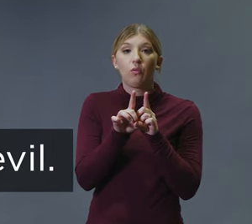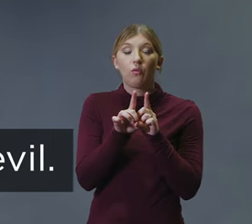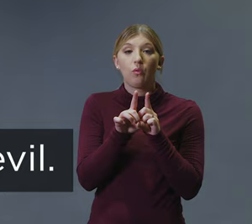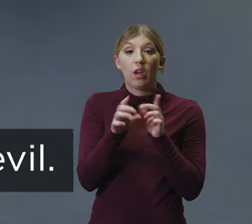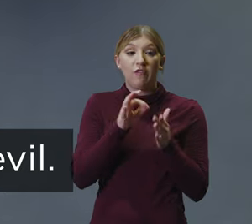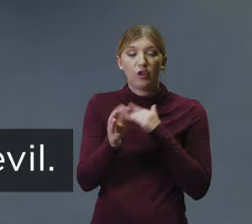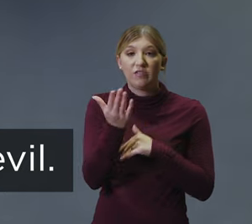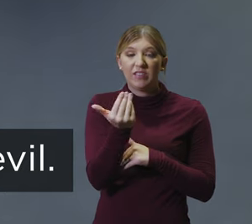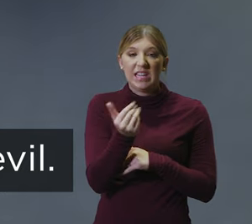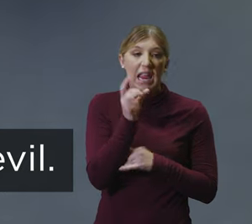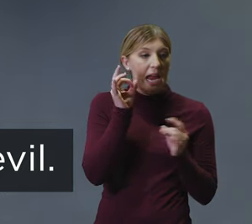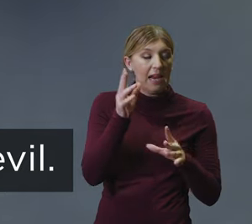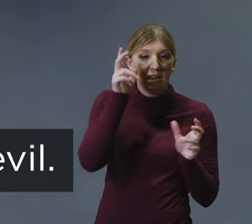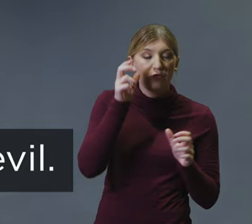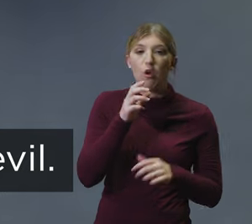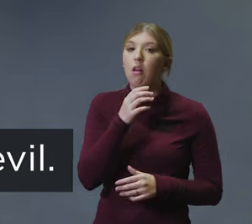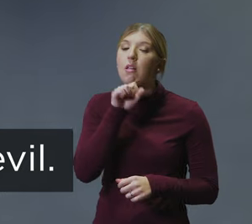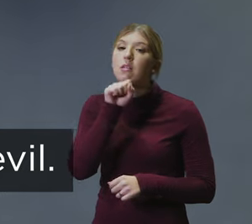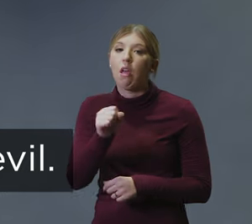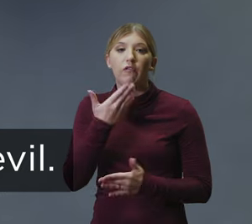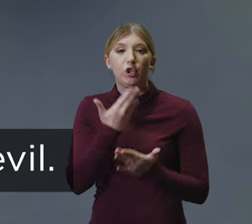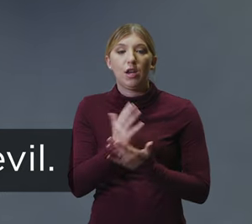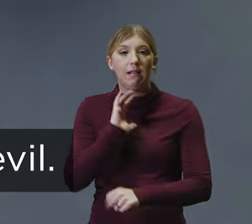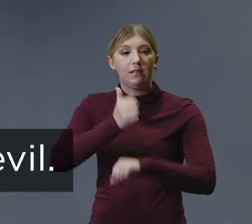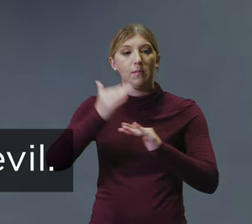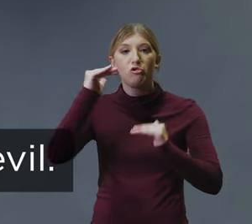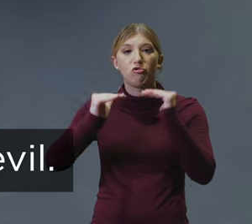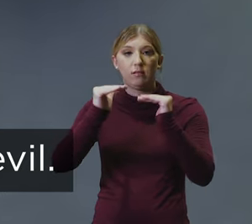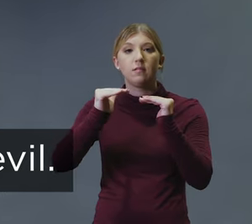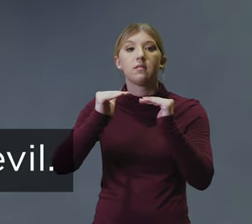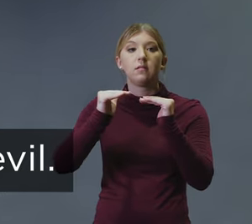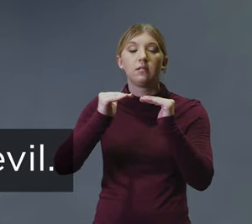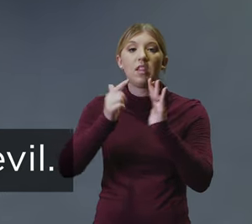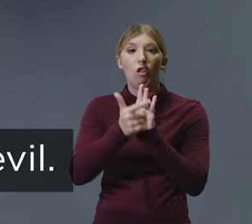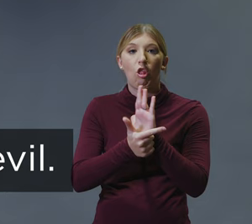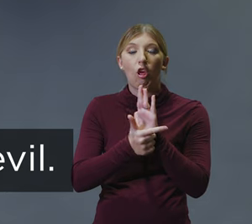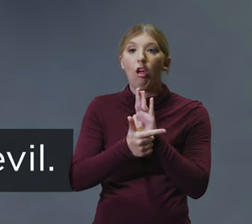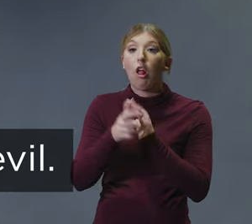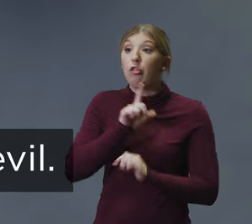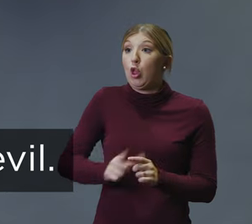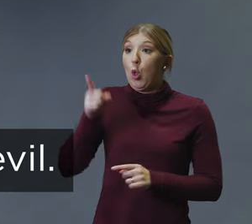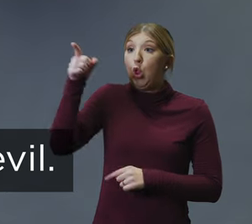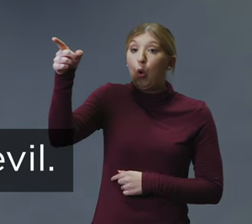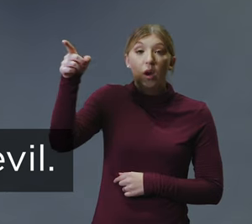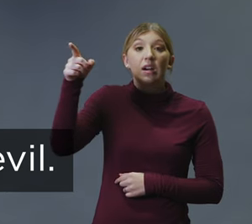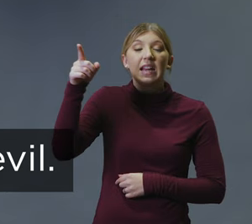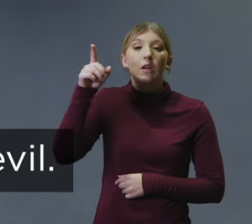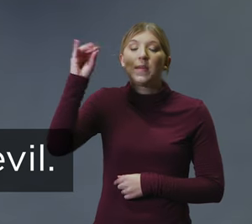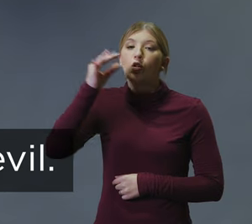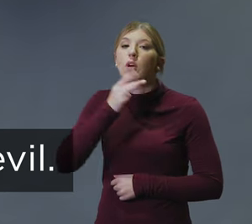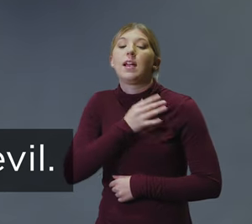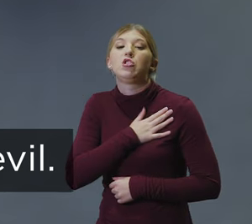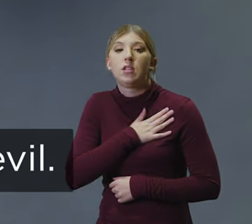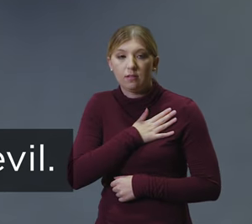Verse 15, hate evil and love good, and establish justice in the gate. It may be that the Lord, the God of hosts, will be gracious to the